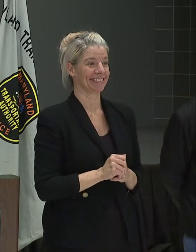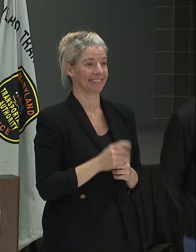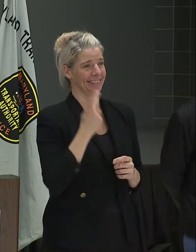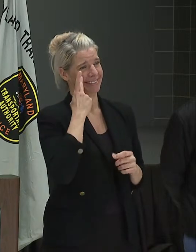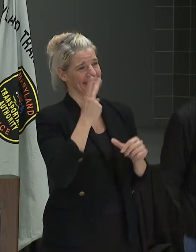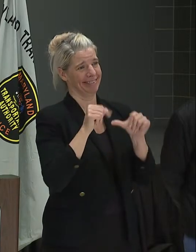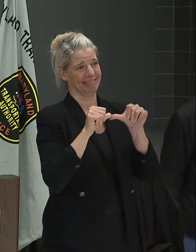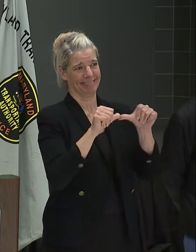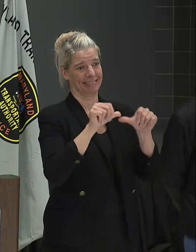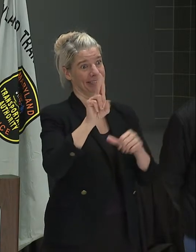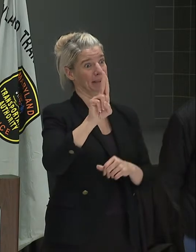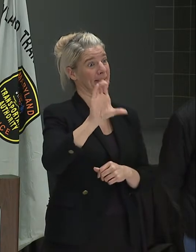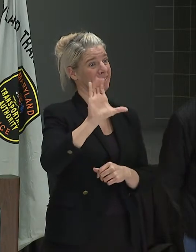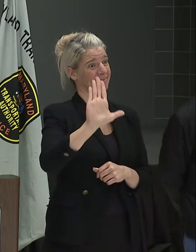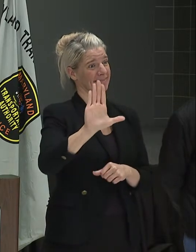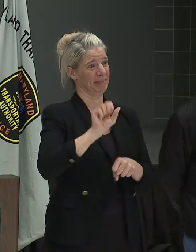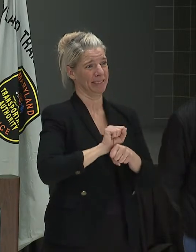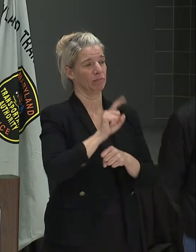I'm so proud to be an American.